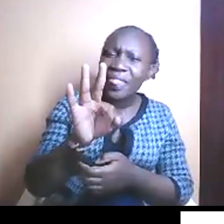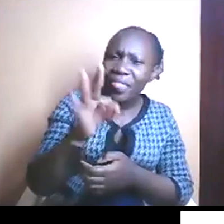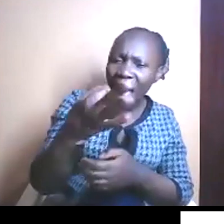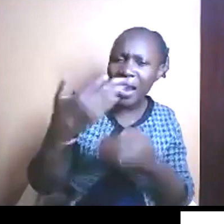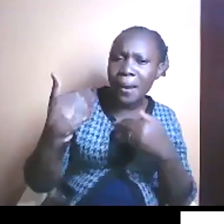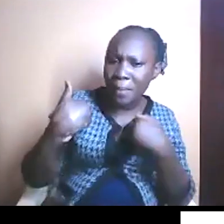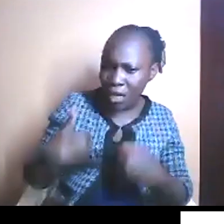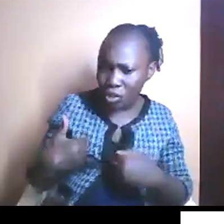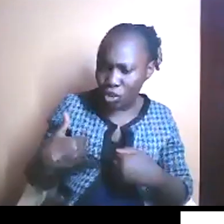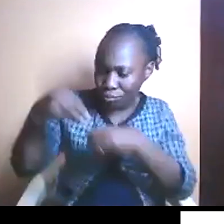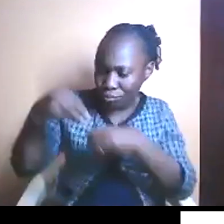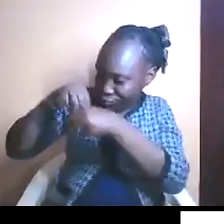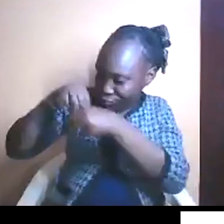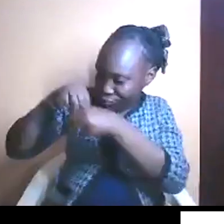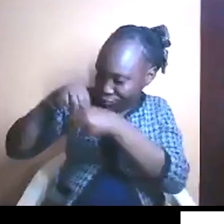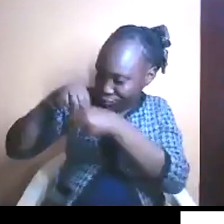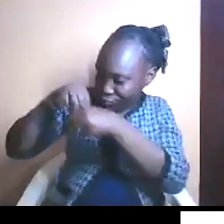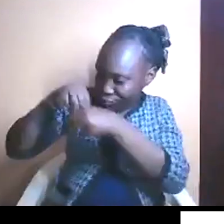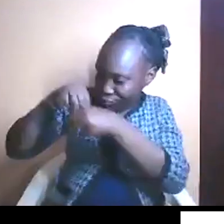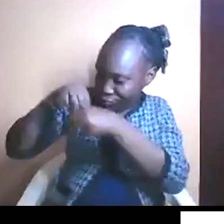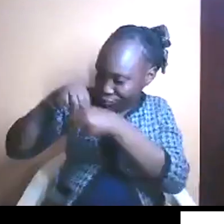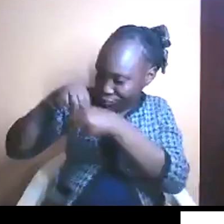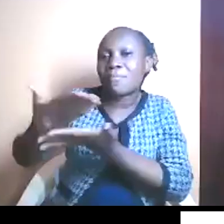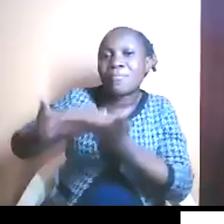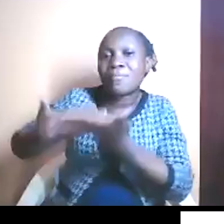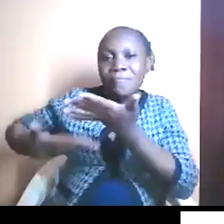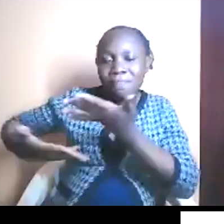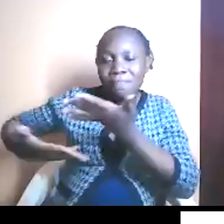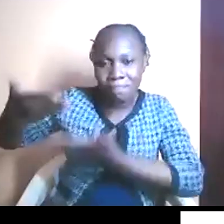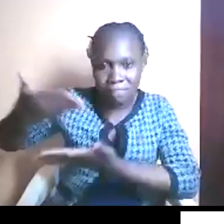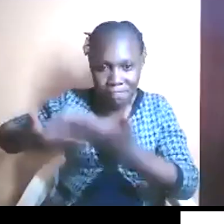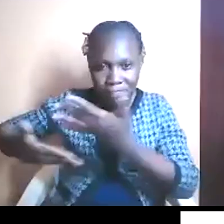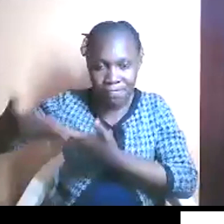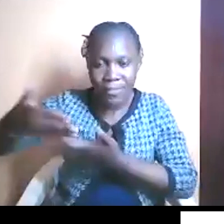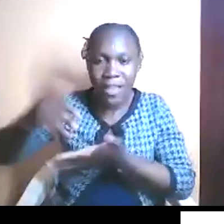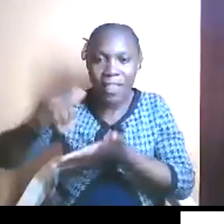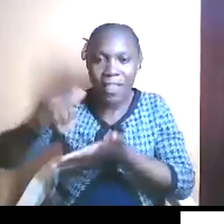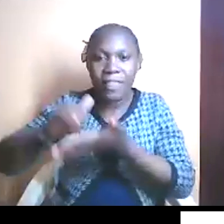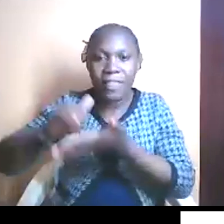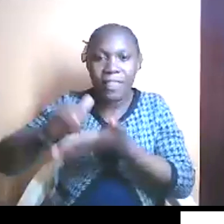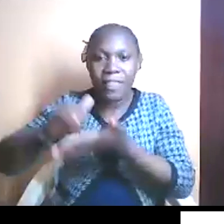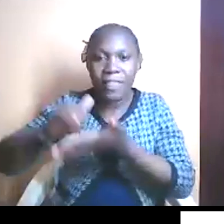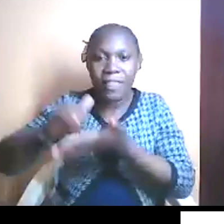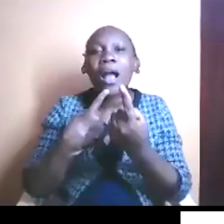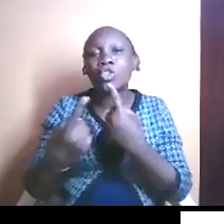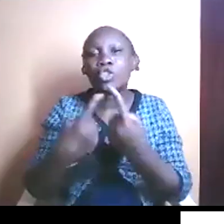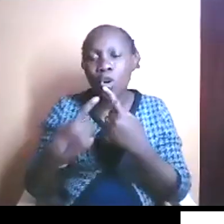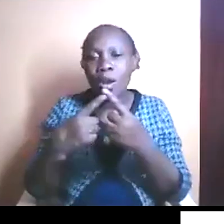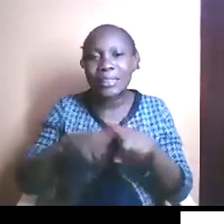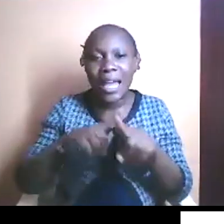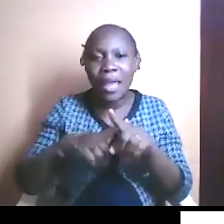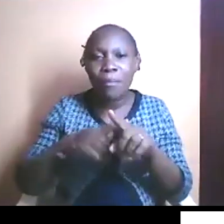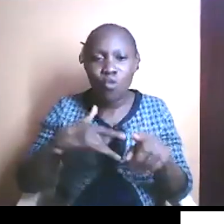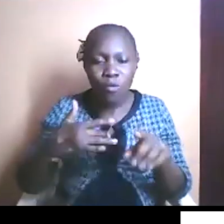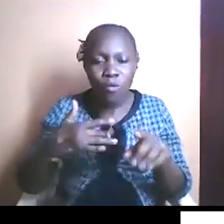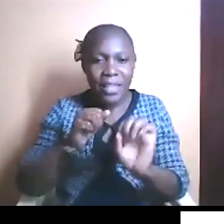third party in the room who mediates that conflict. And therefore now you can speak up when it is safe to do so.